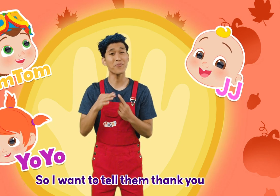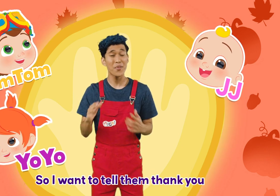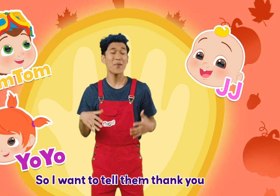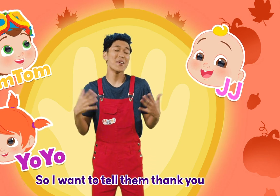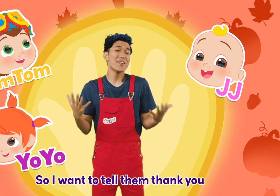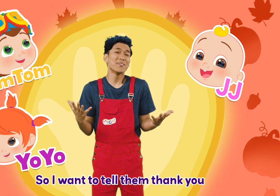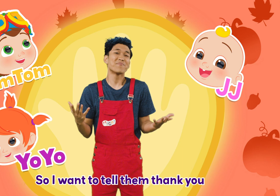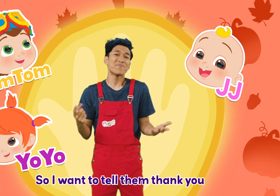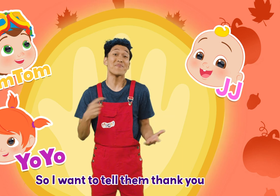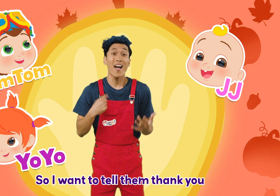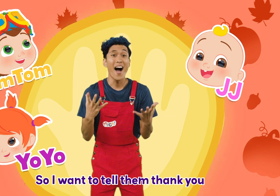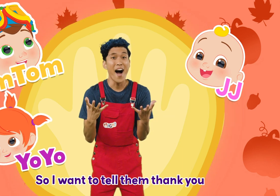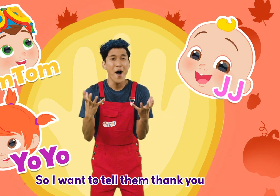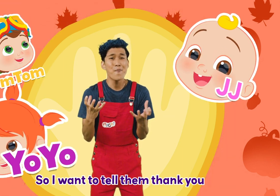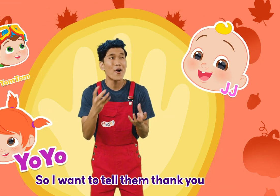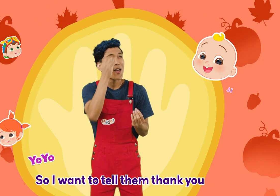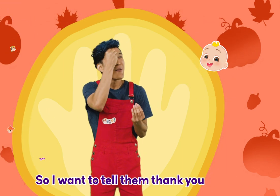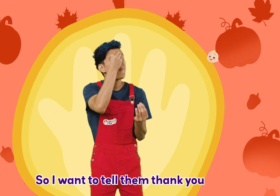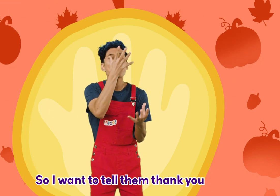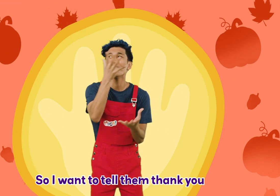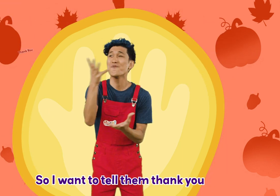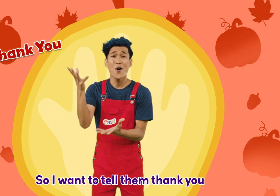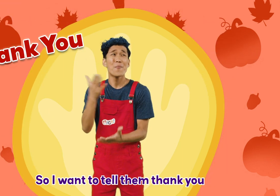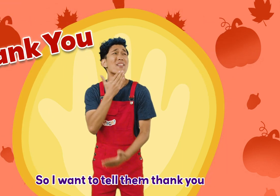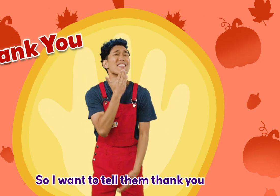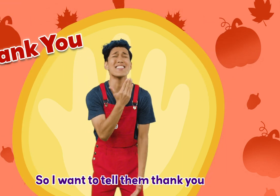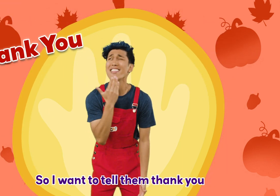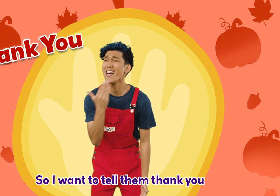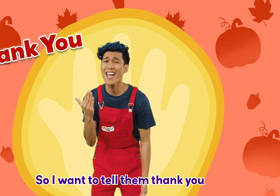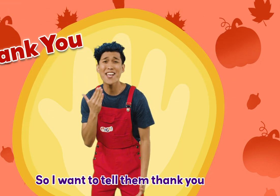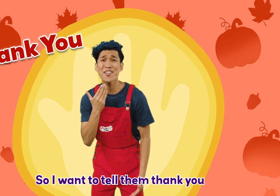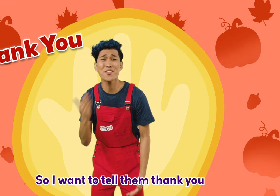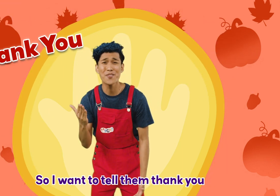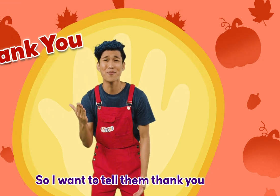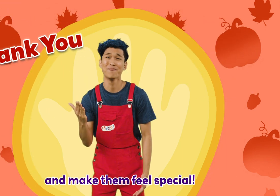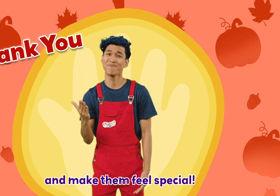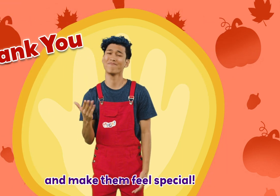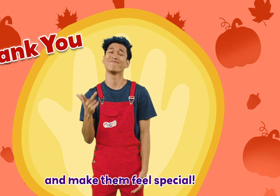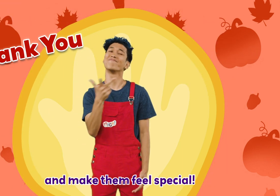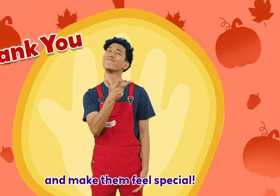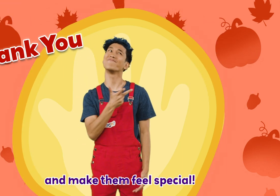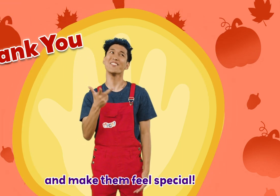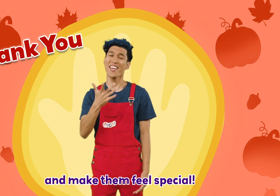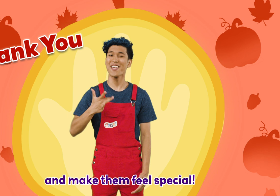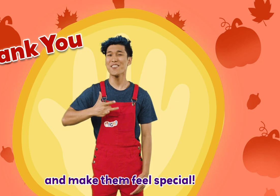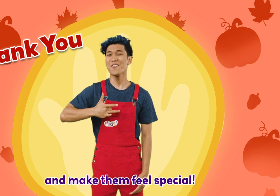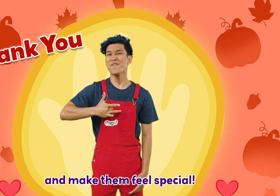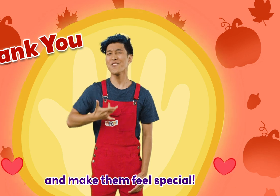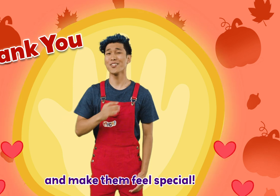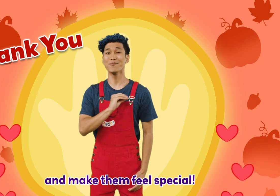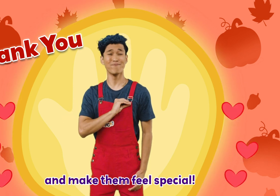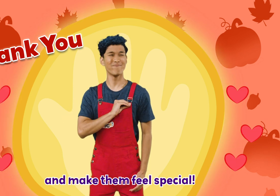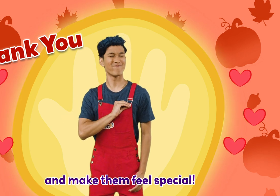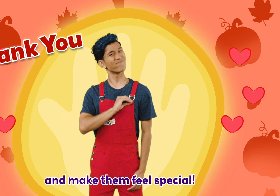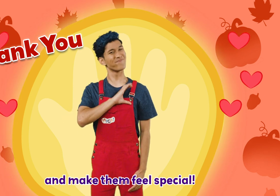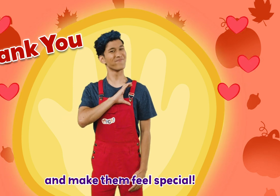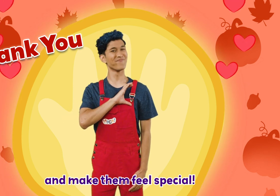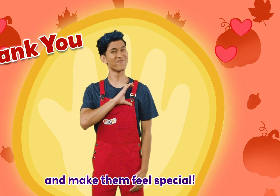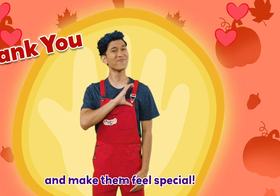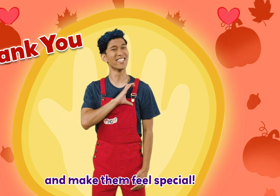So, I want to tell them thank you and make them feel special.